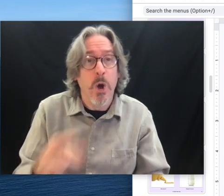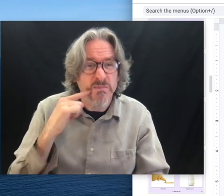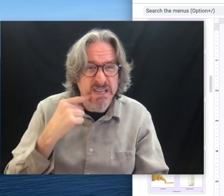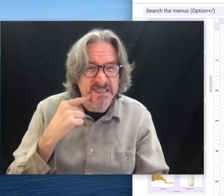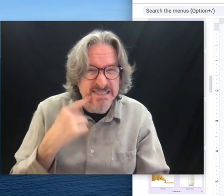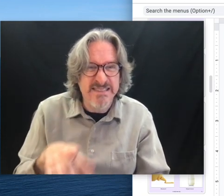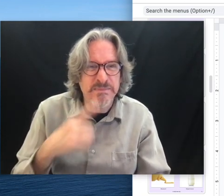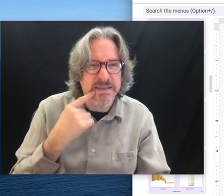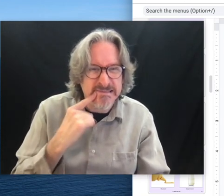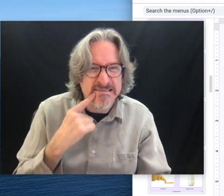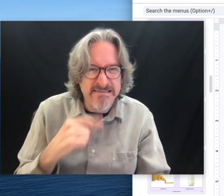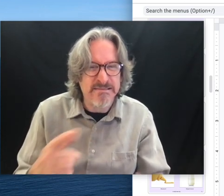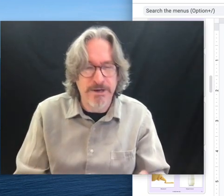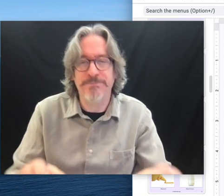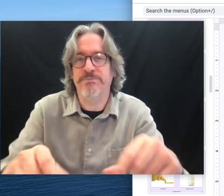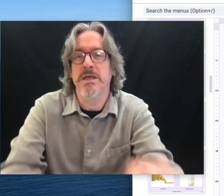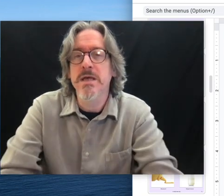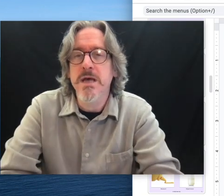Right?